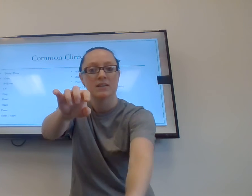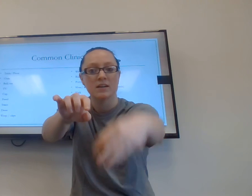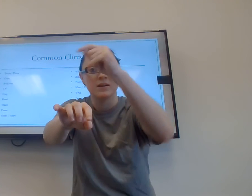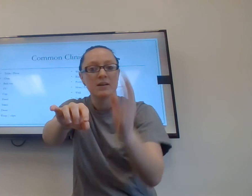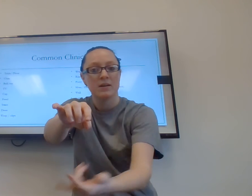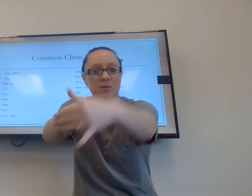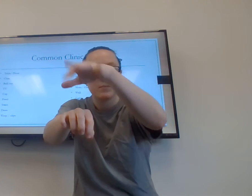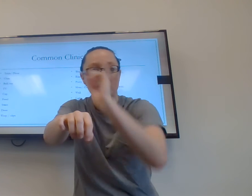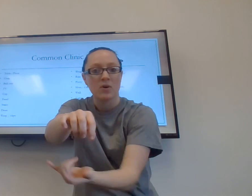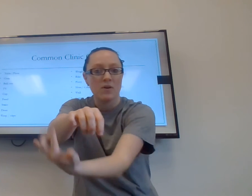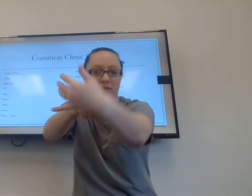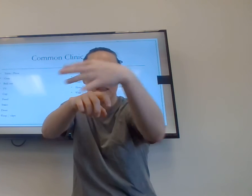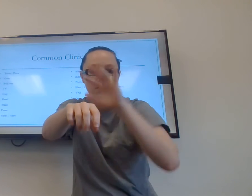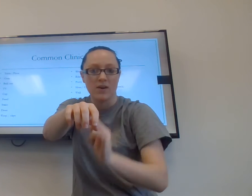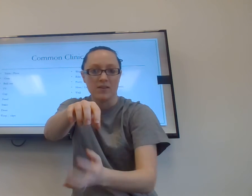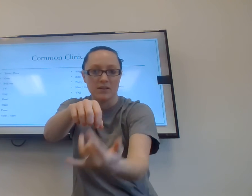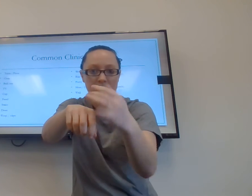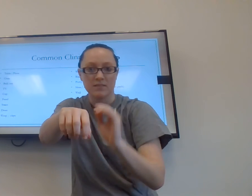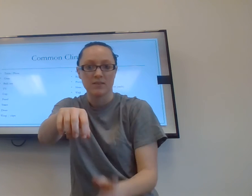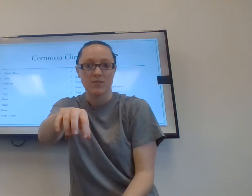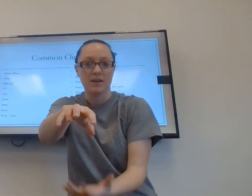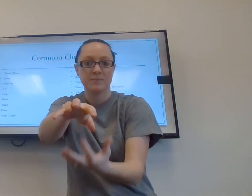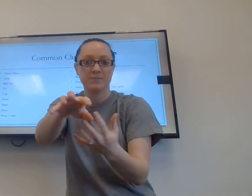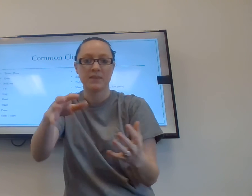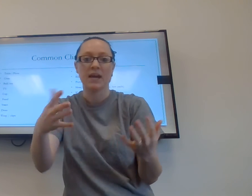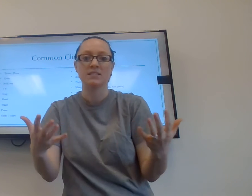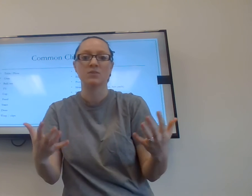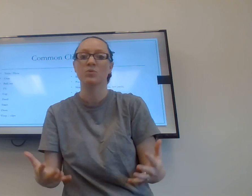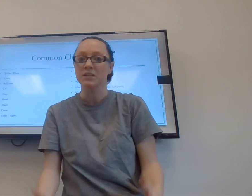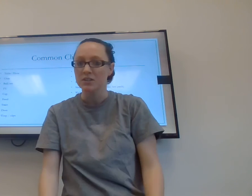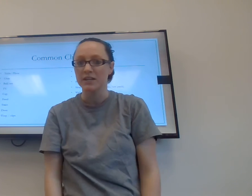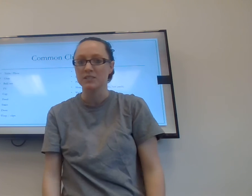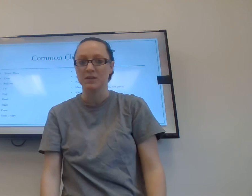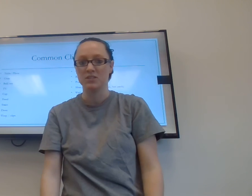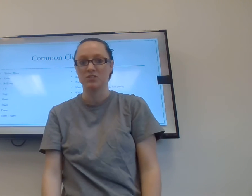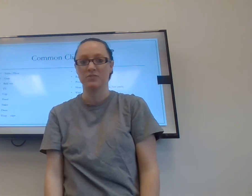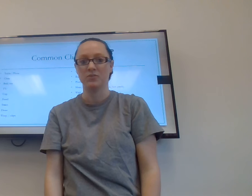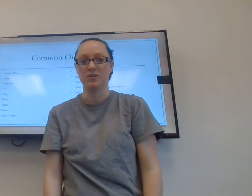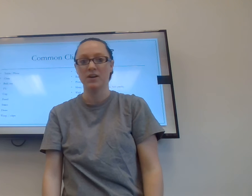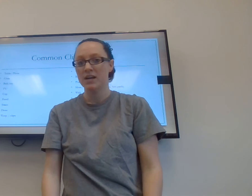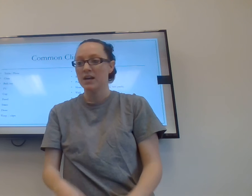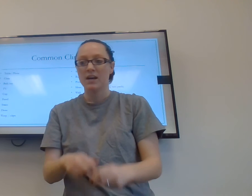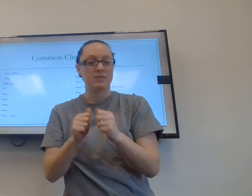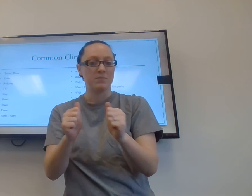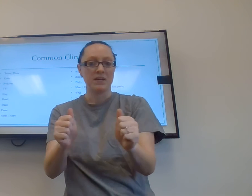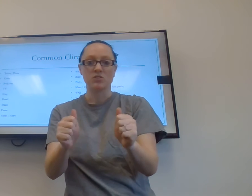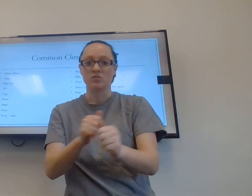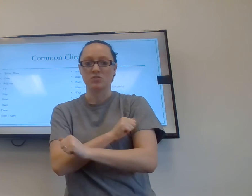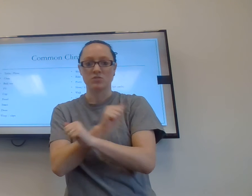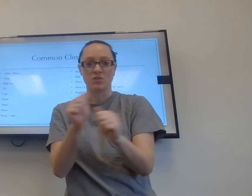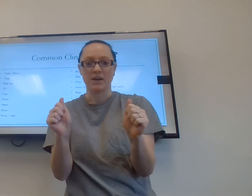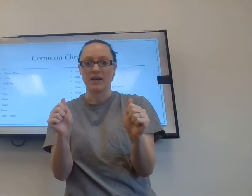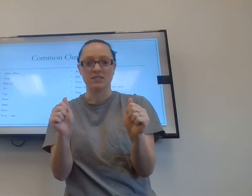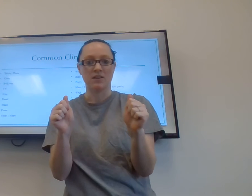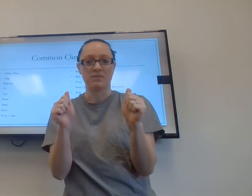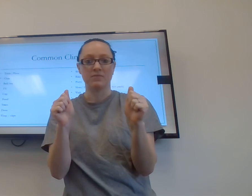to throw everything around it. Okay? That's a really good explanation of Fluido. Pictures, all that kind of stuff for